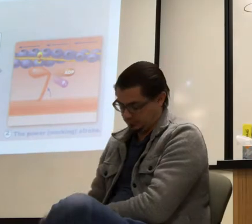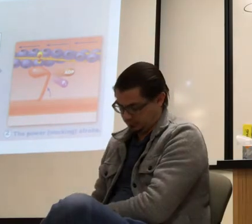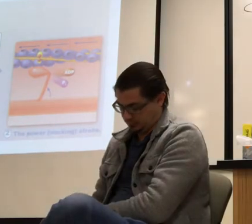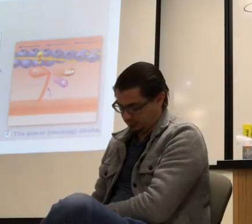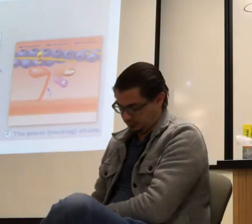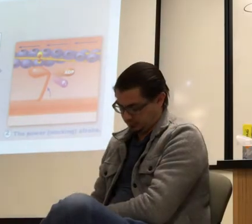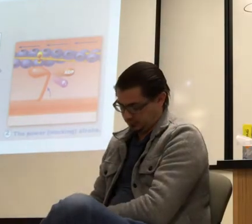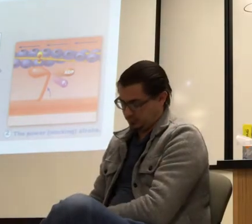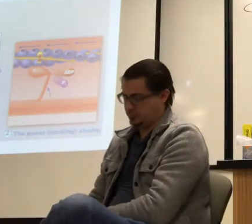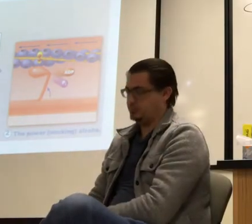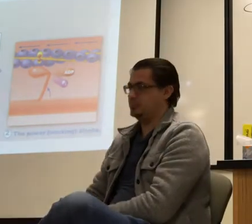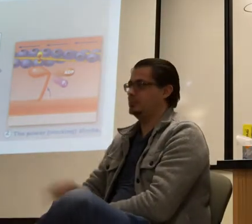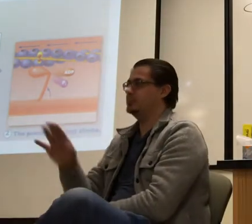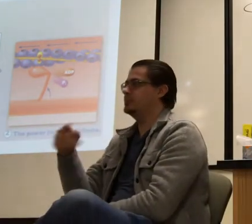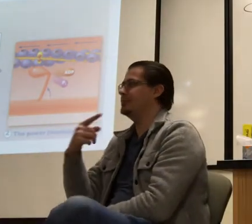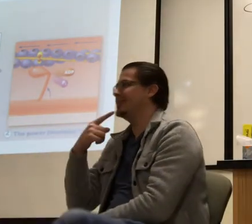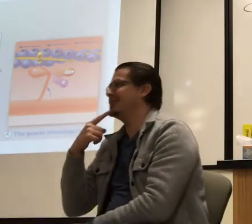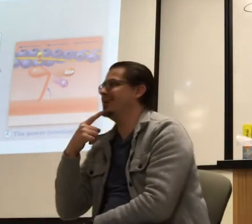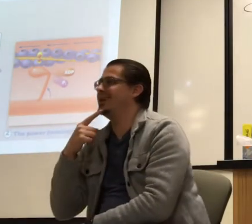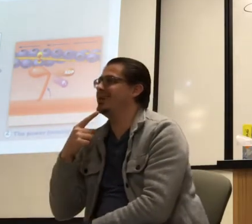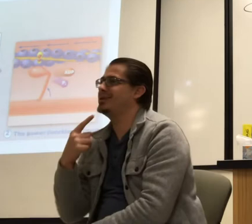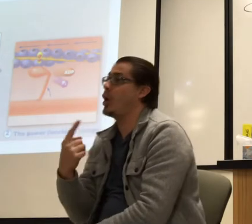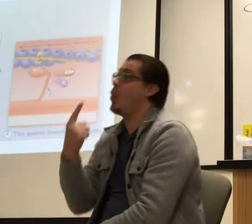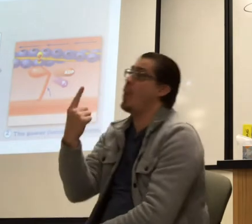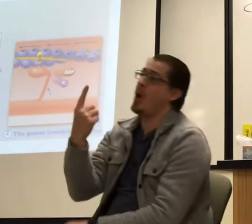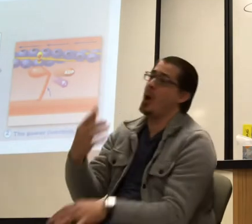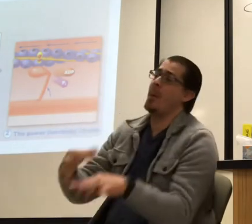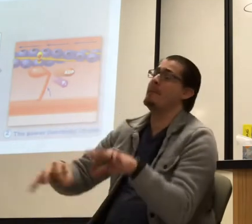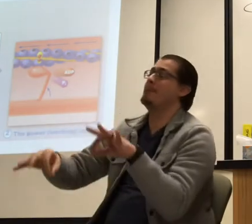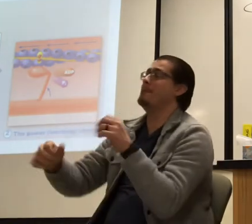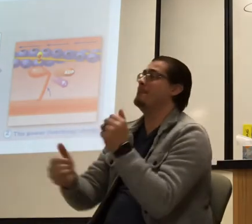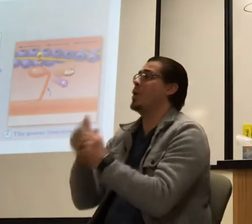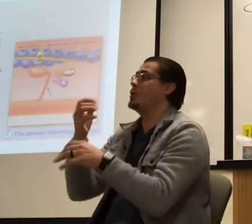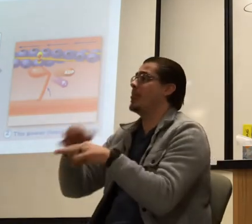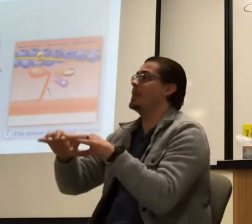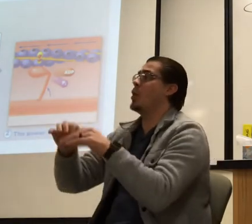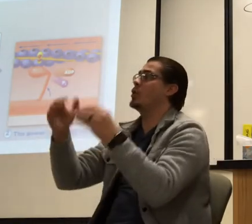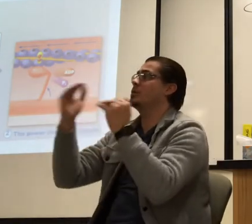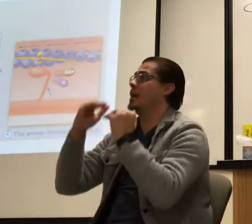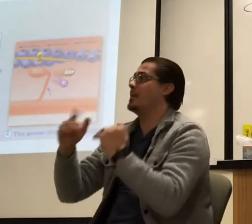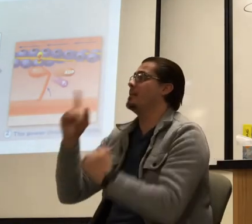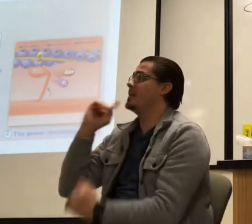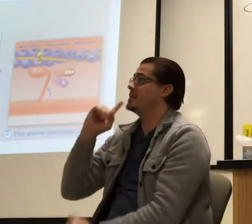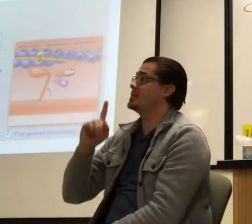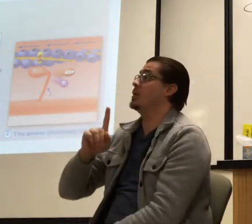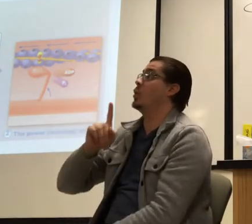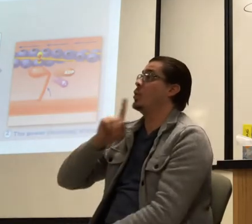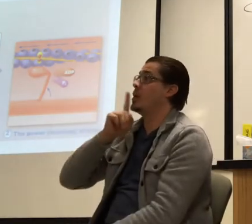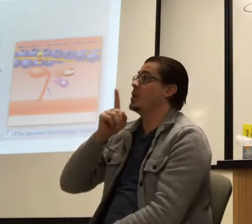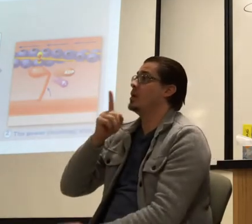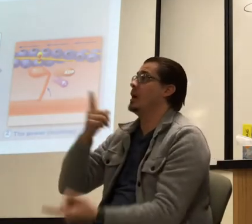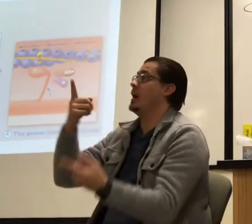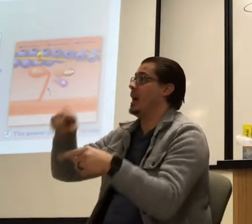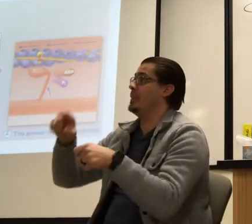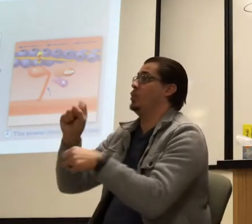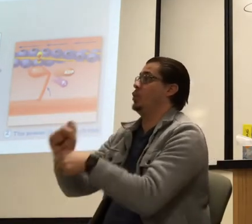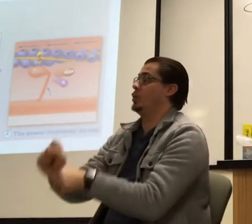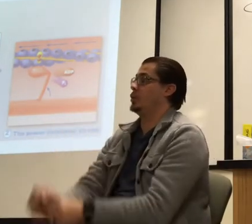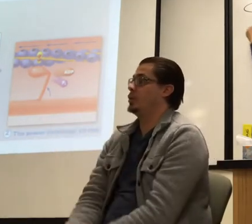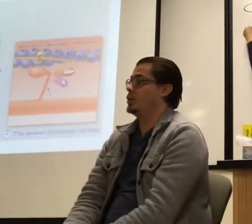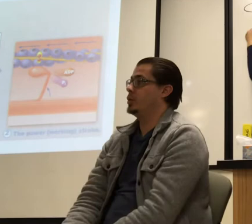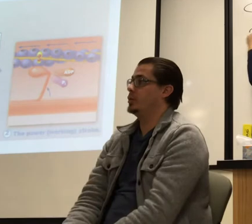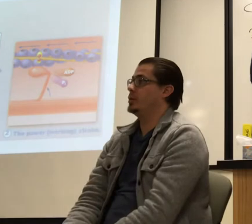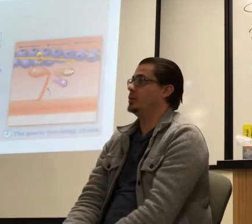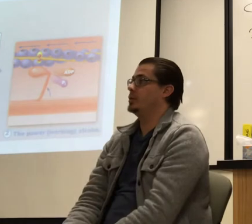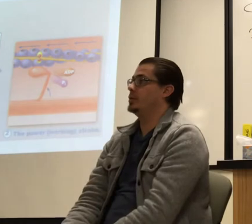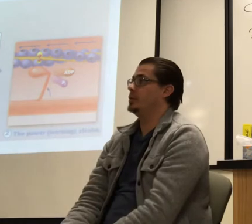You know, we never like to say there's a most important step, but this is the most important step. It's the physical work, okay? My